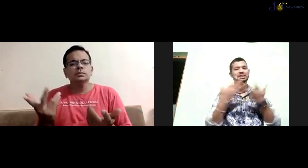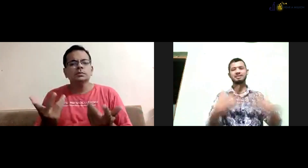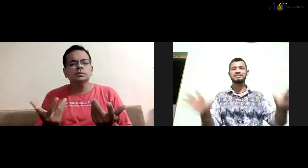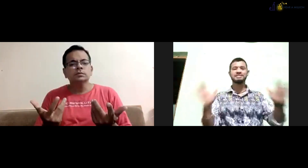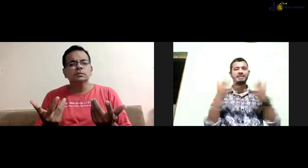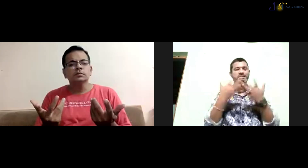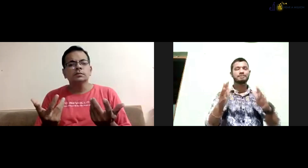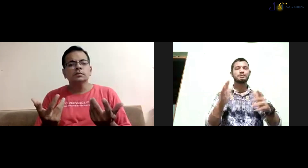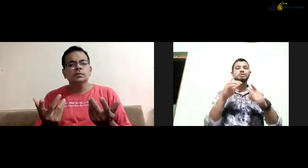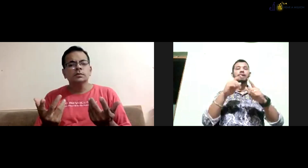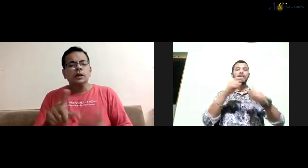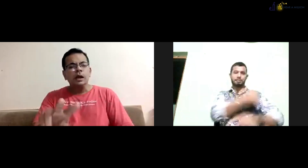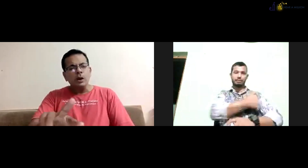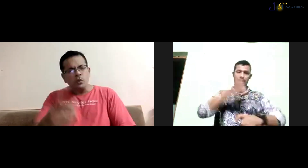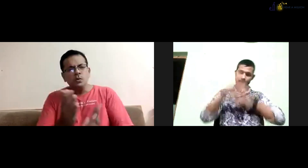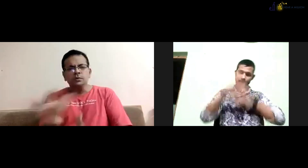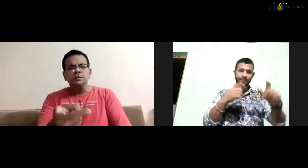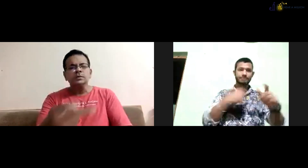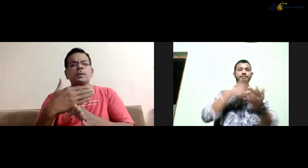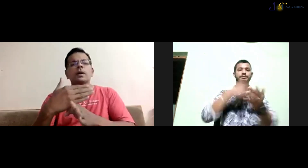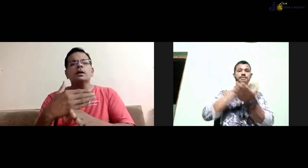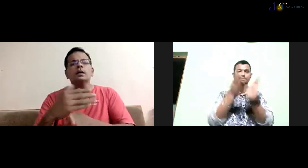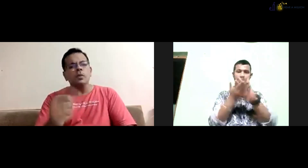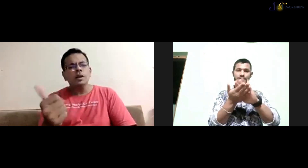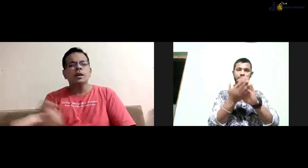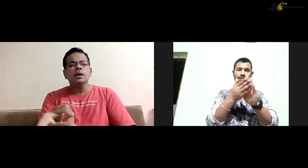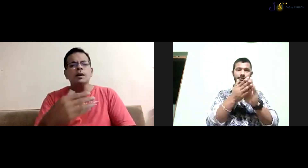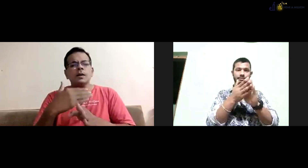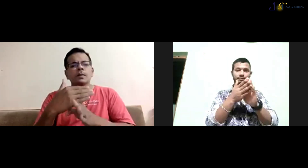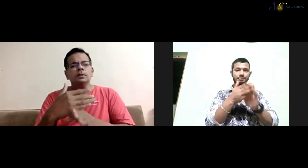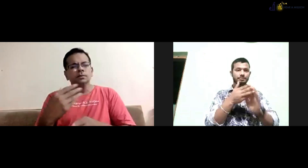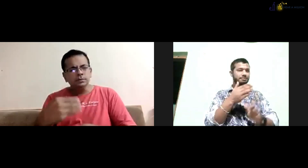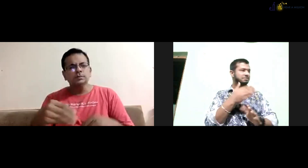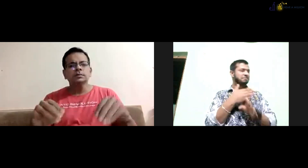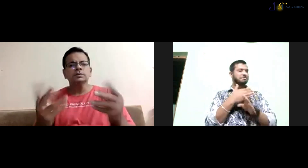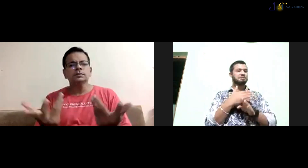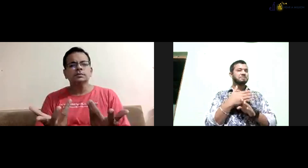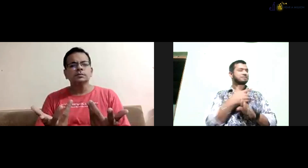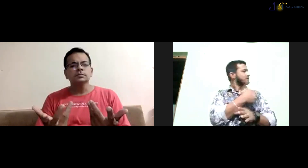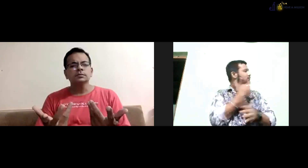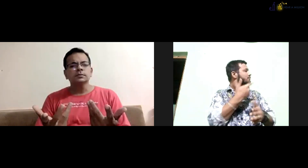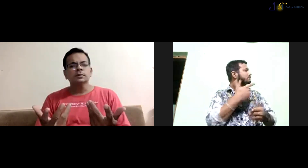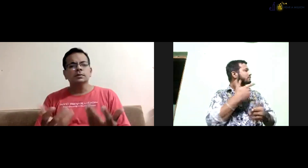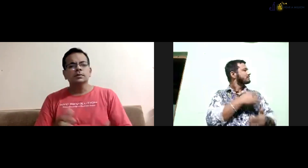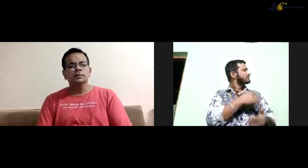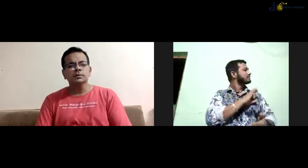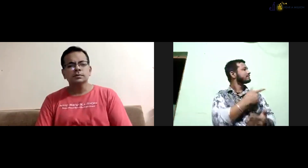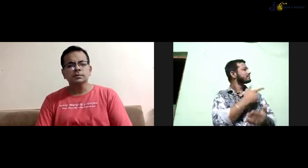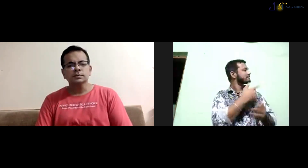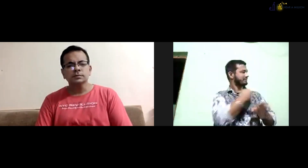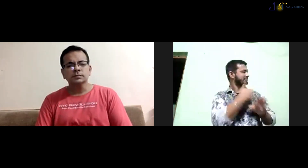like to do? What kind of work your wife would like to do? Any work we will do. We would like to. You